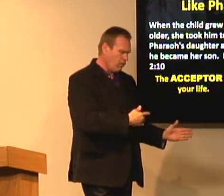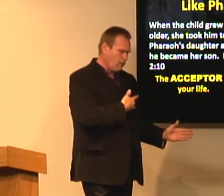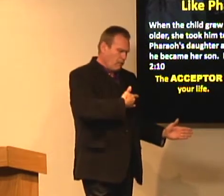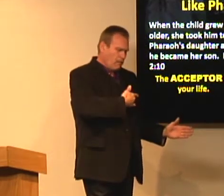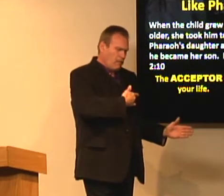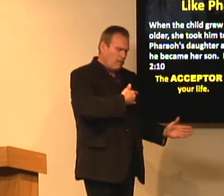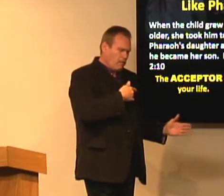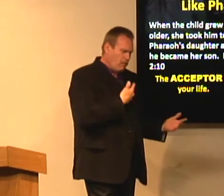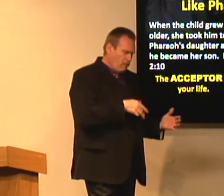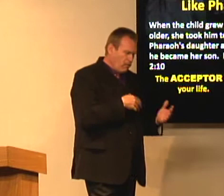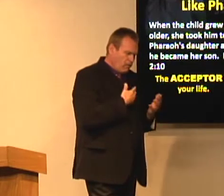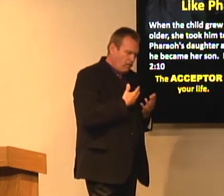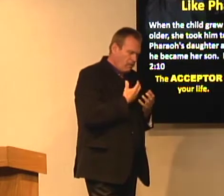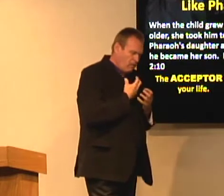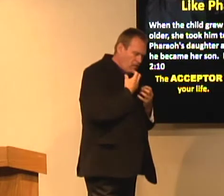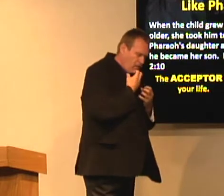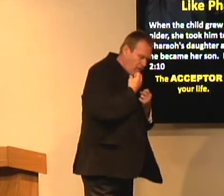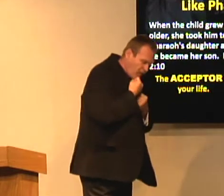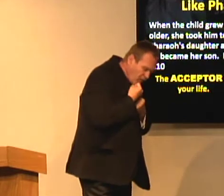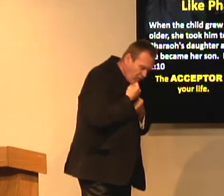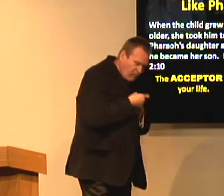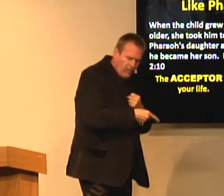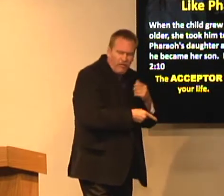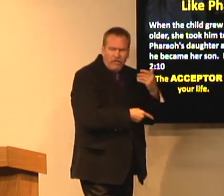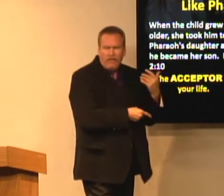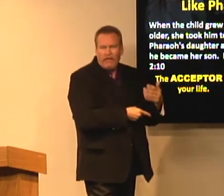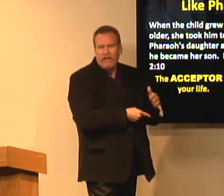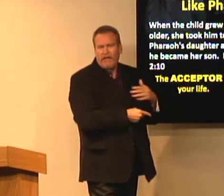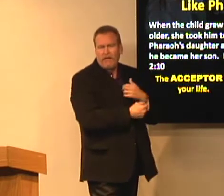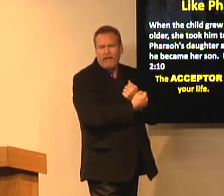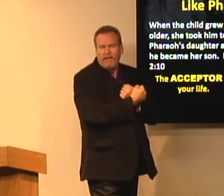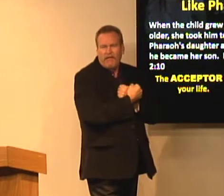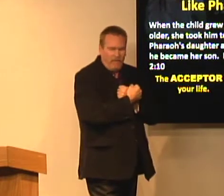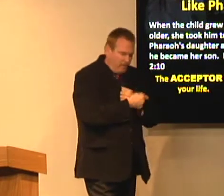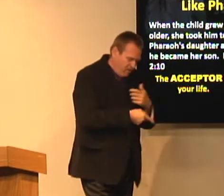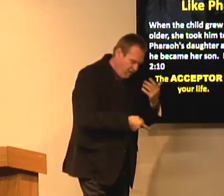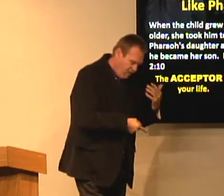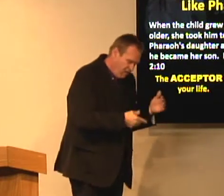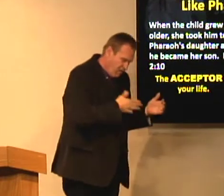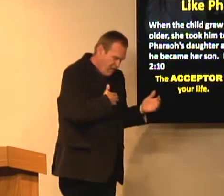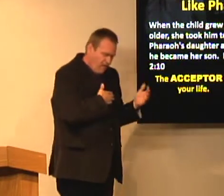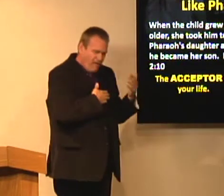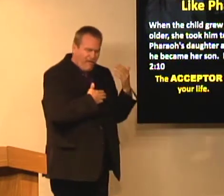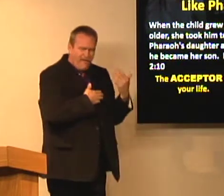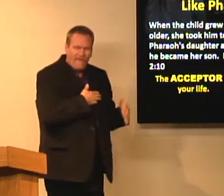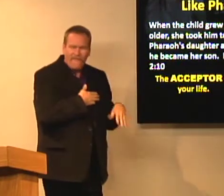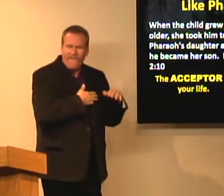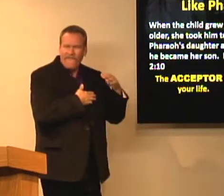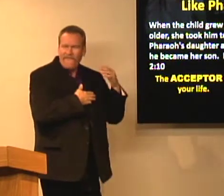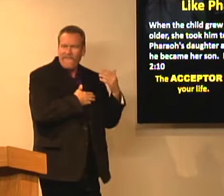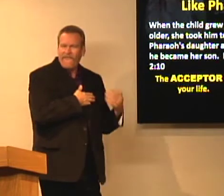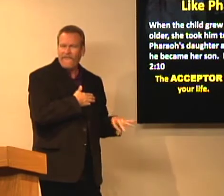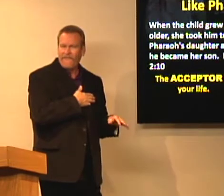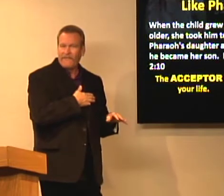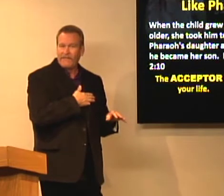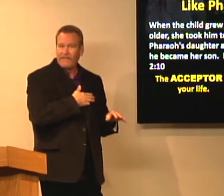she looked in it. And when she saw the child, her heart was touched. And she fell in love with this child. And she thought, oh,